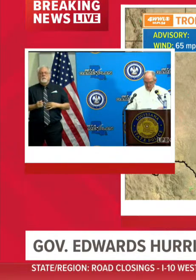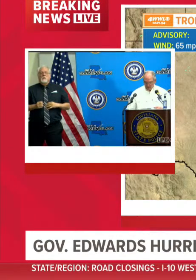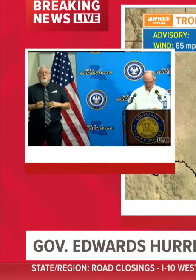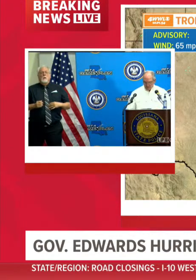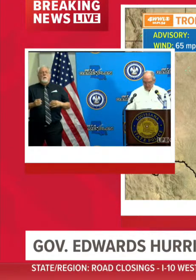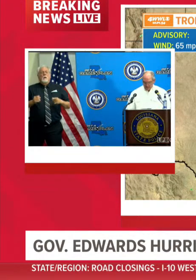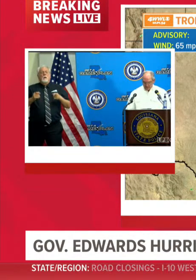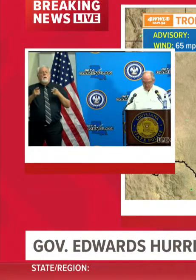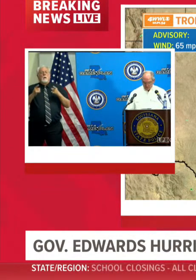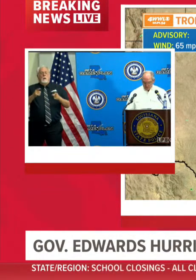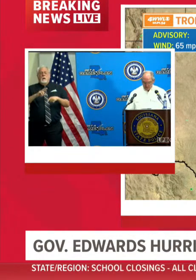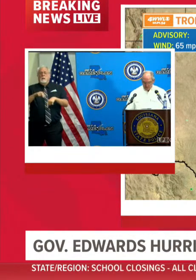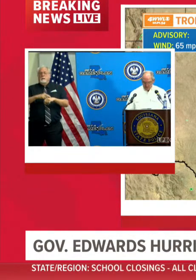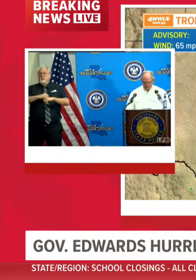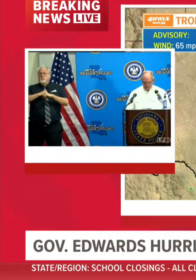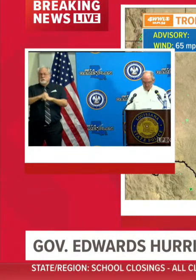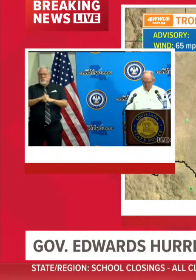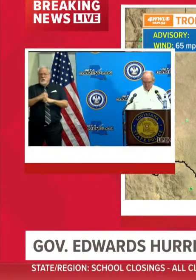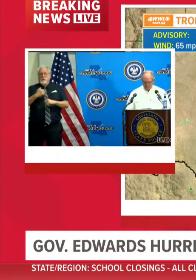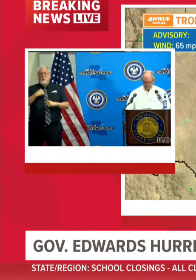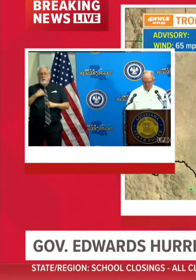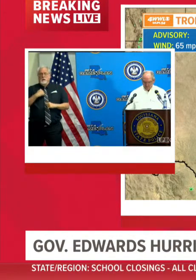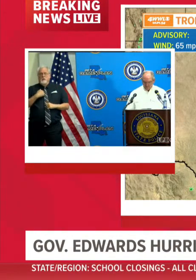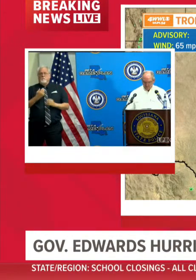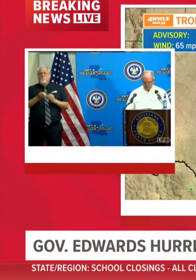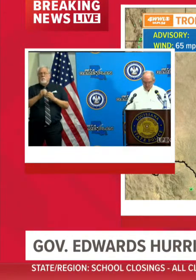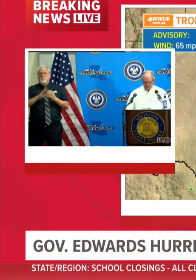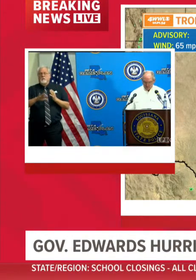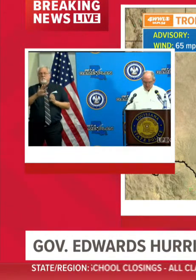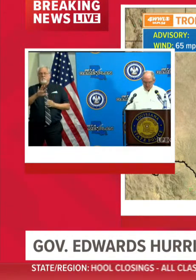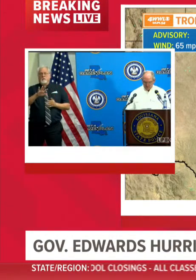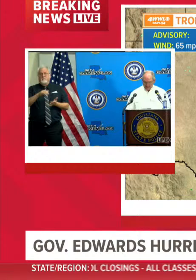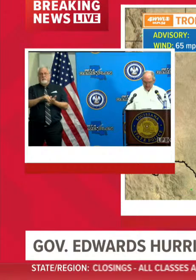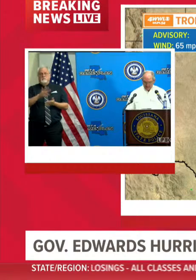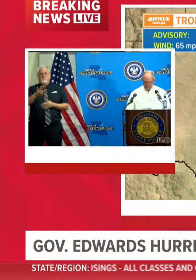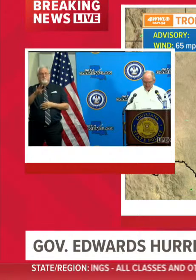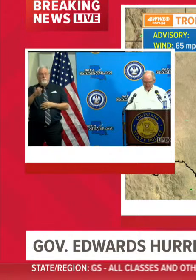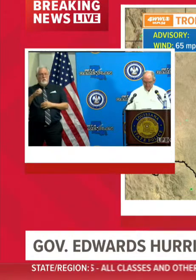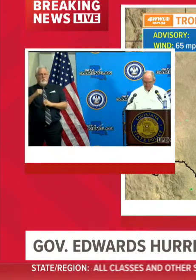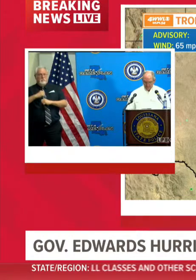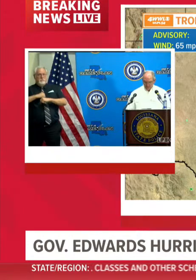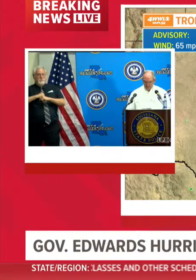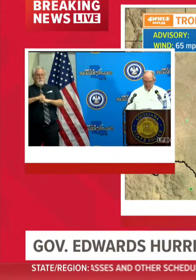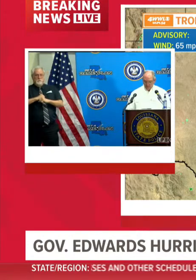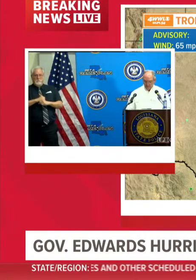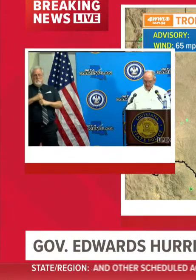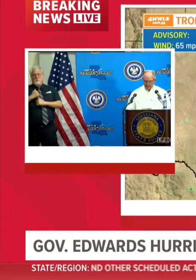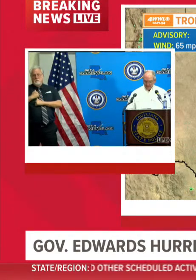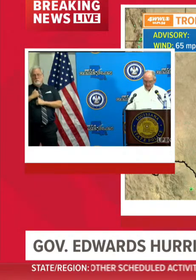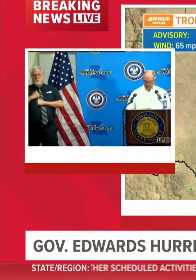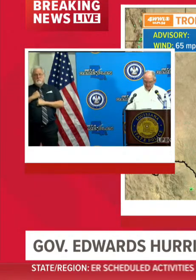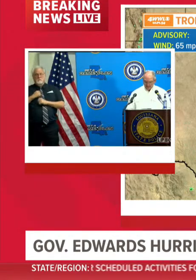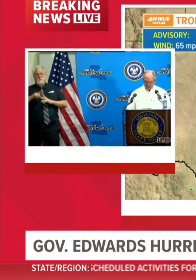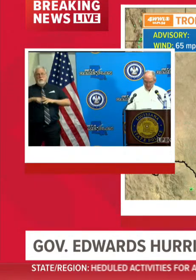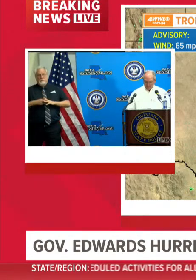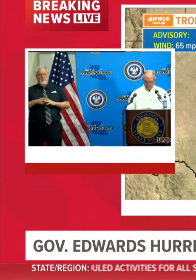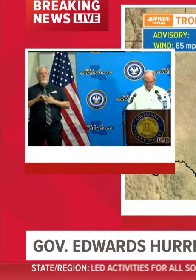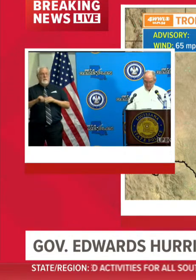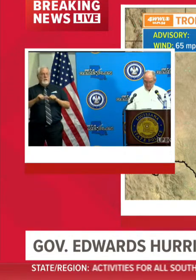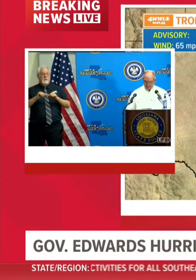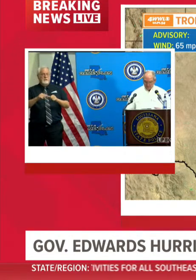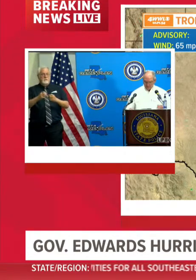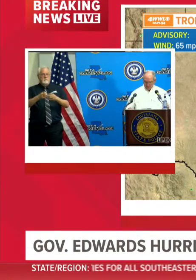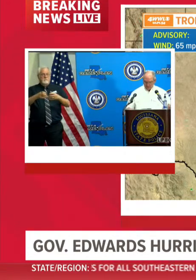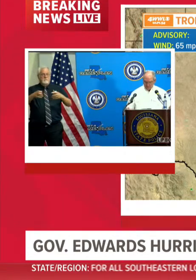I want you to know the National Guard has more than 5,400 guardsmen activated, and that continues to